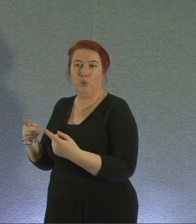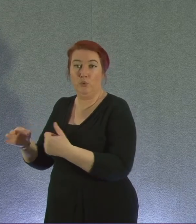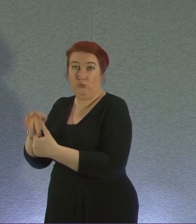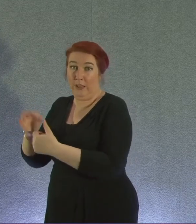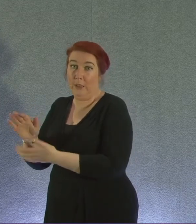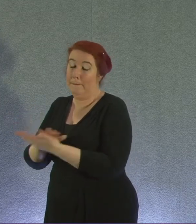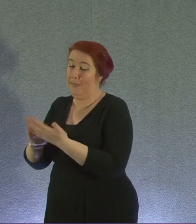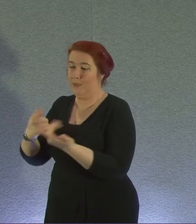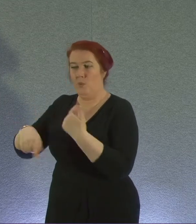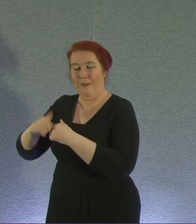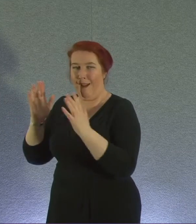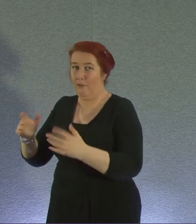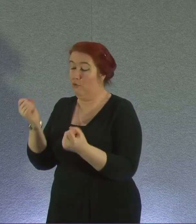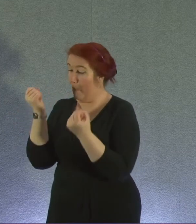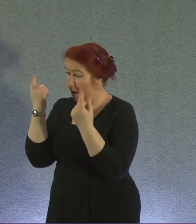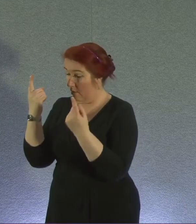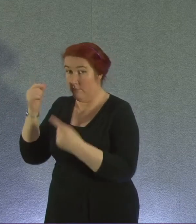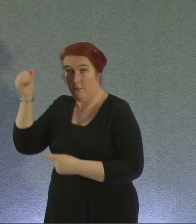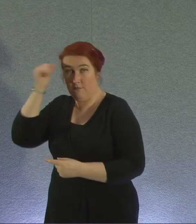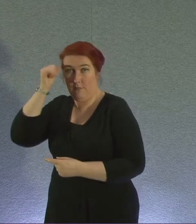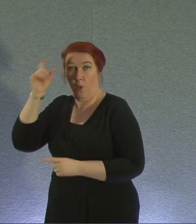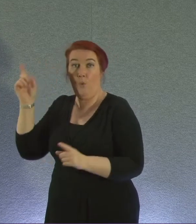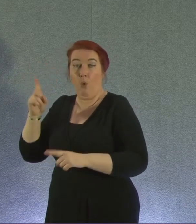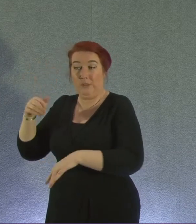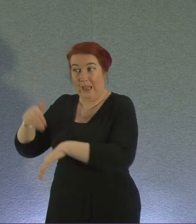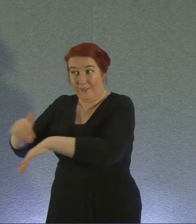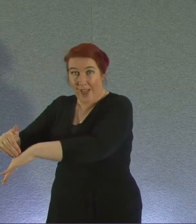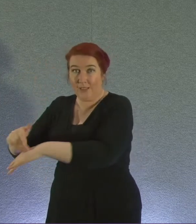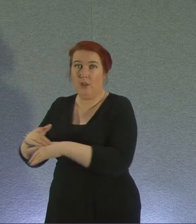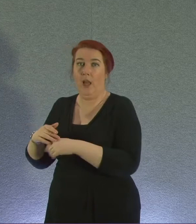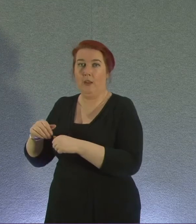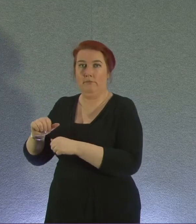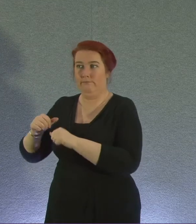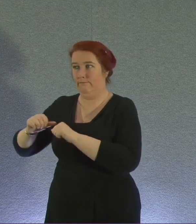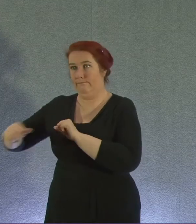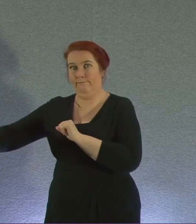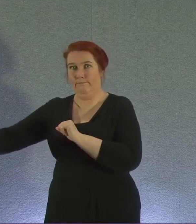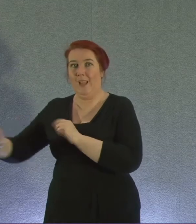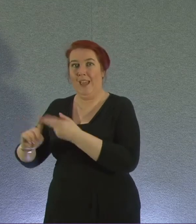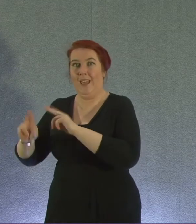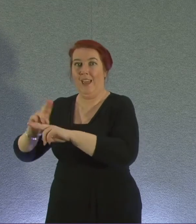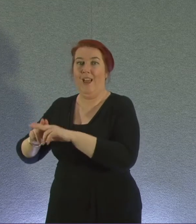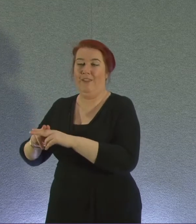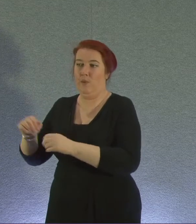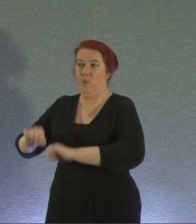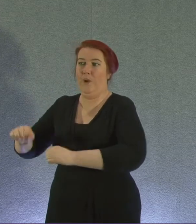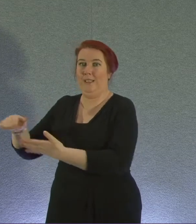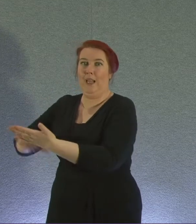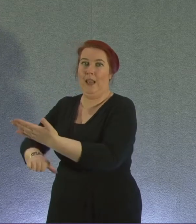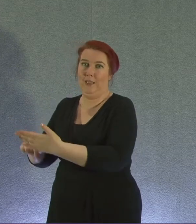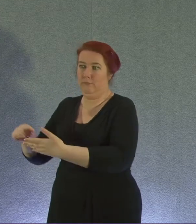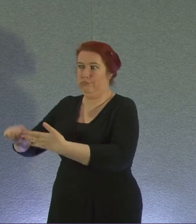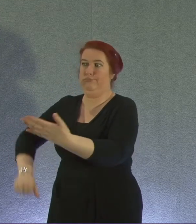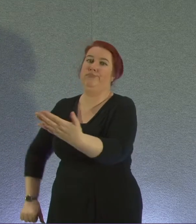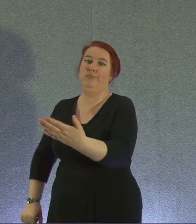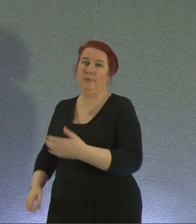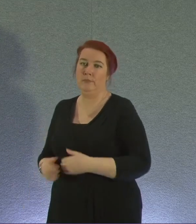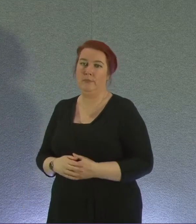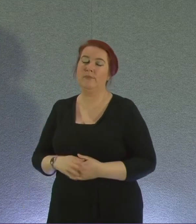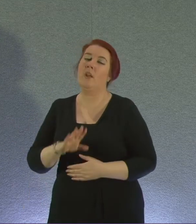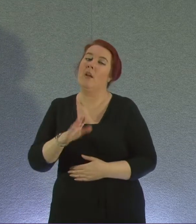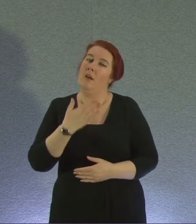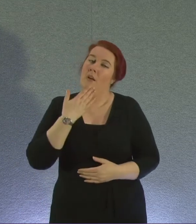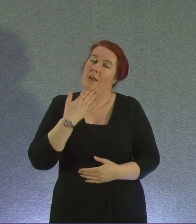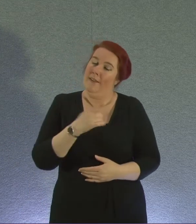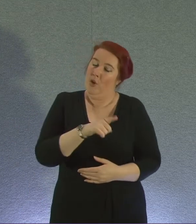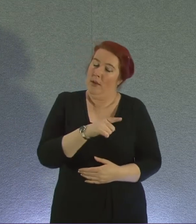eyes wide open about the implications and effects of a potential backlog. Murdo Fraser. I thank the Cabinet Secretary for that intervention, which was very helpful. But I think